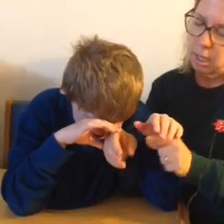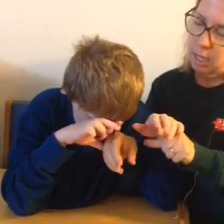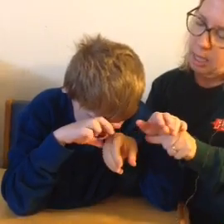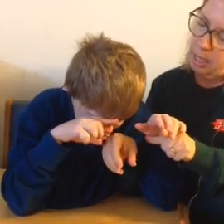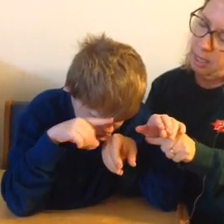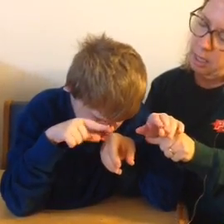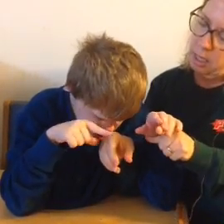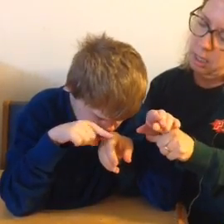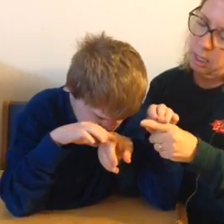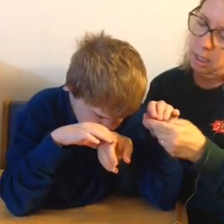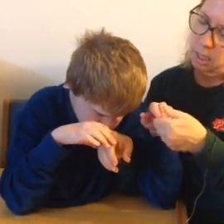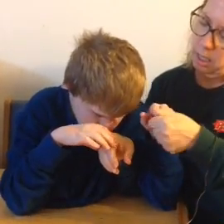L,